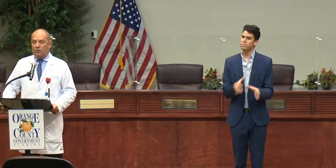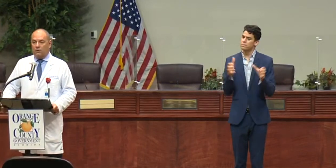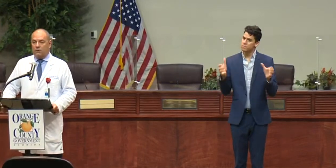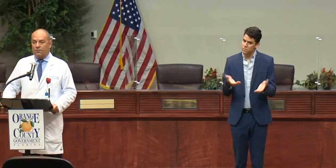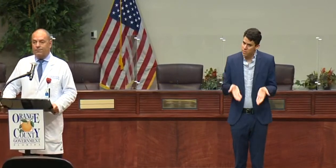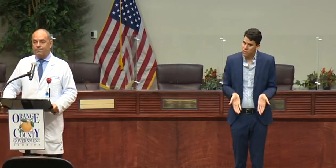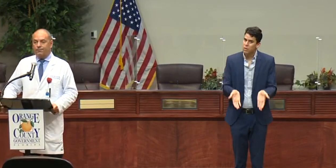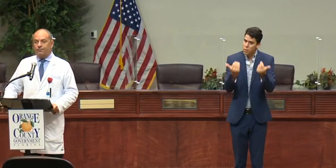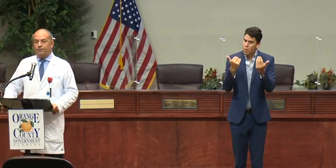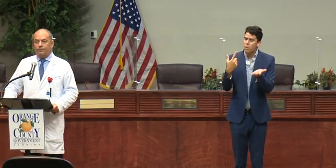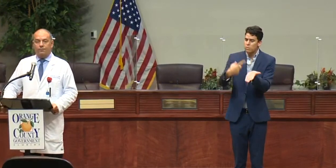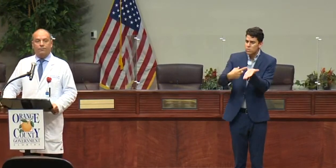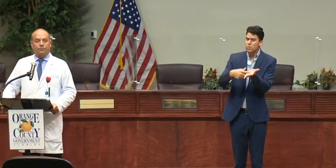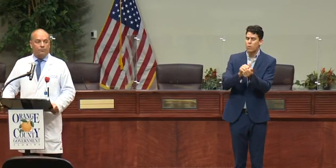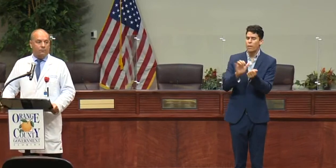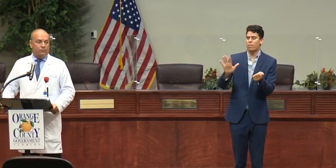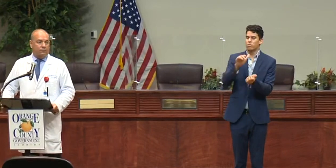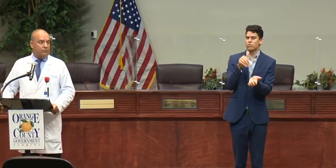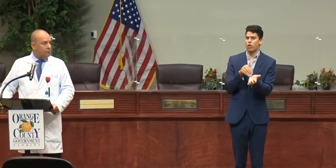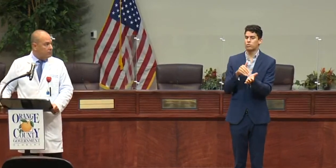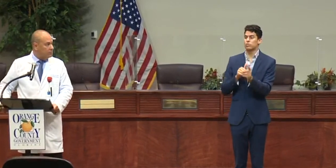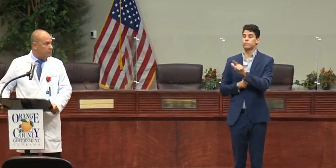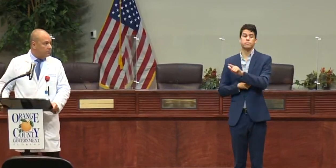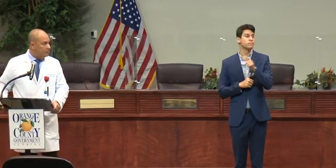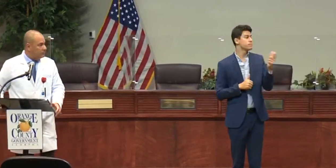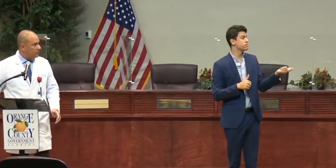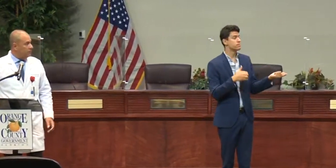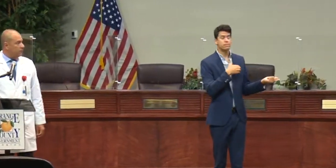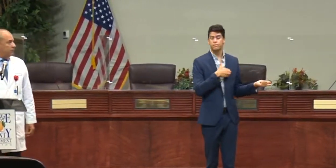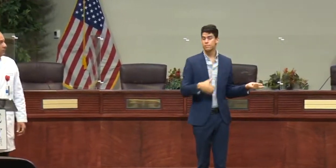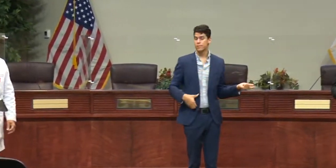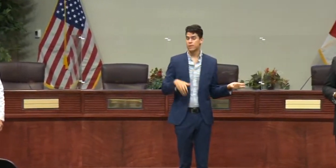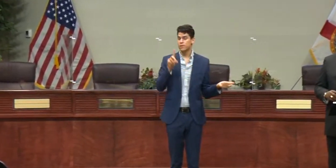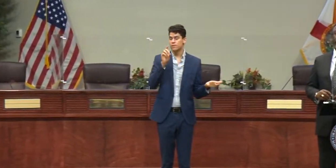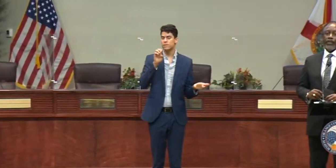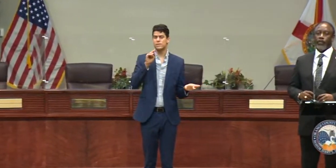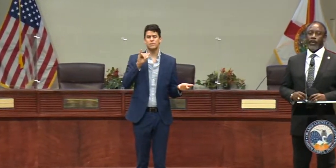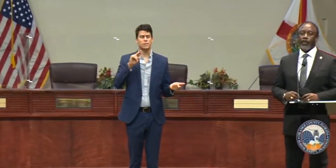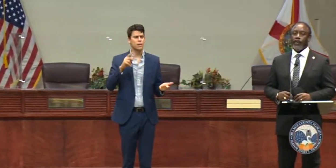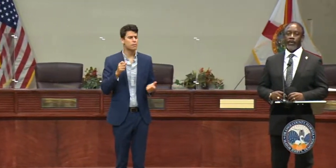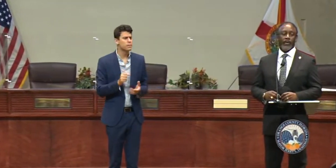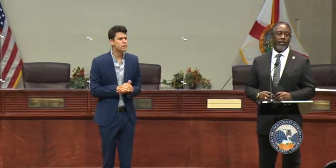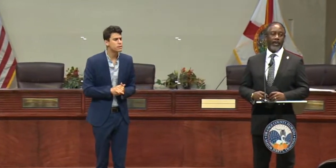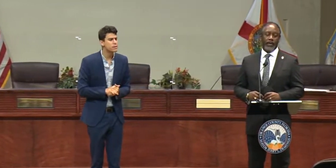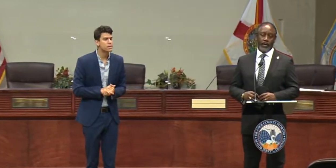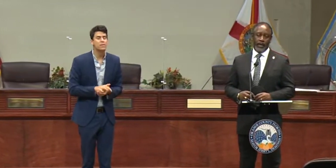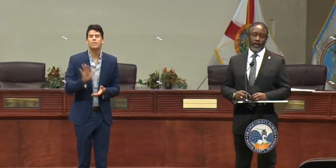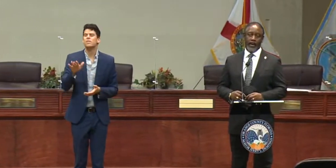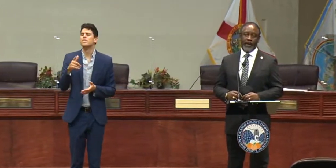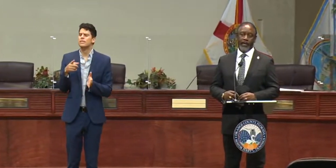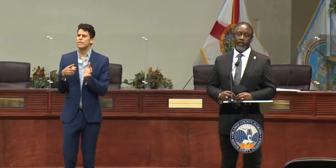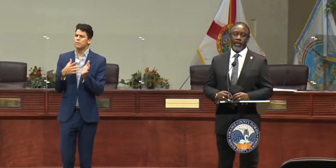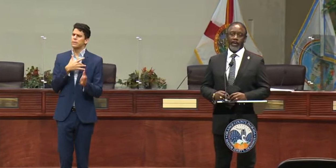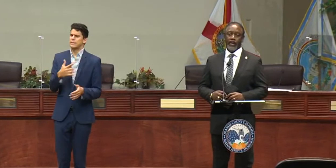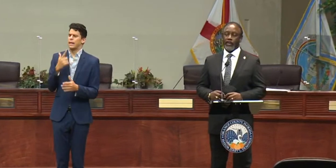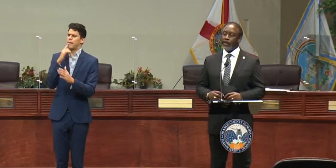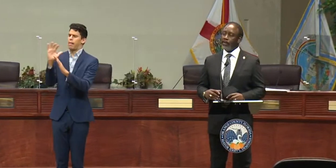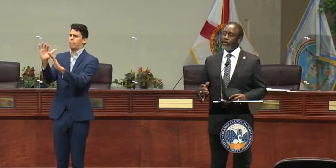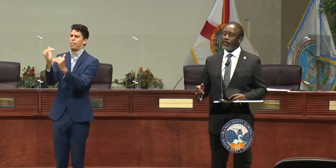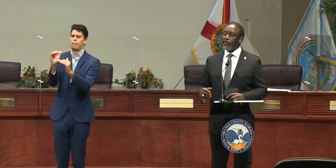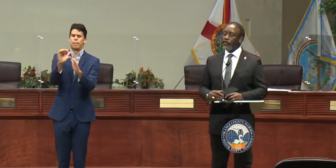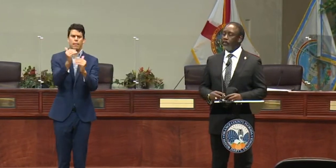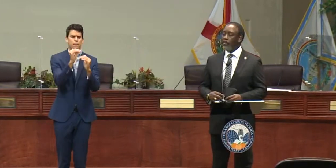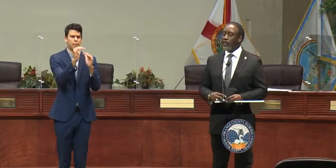their doctors. Typically we try to limit you all to just one question, but I know because